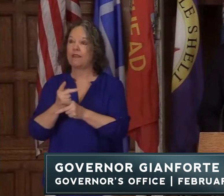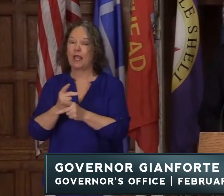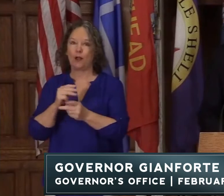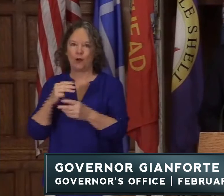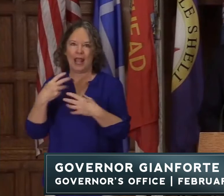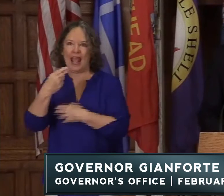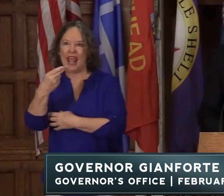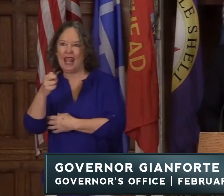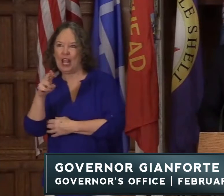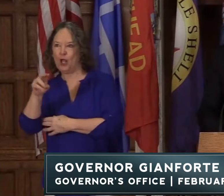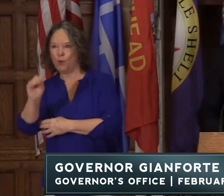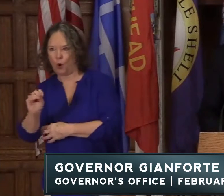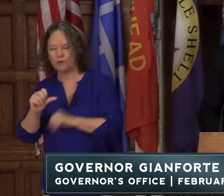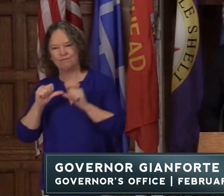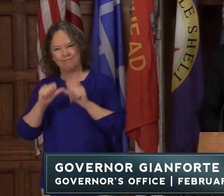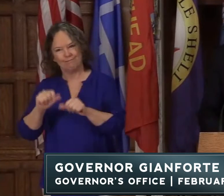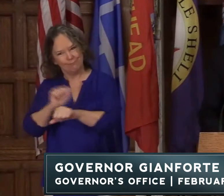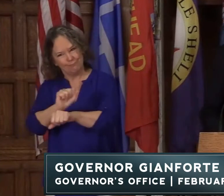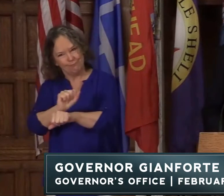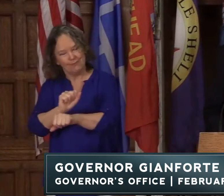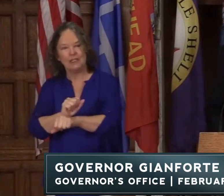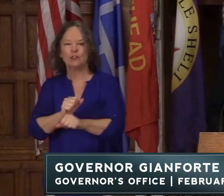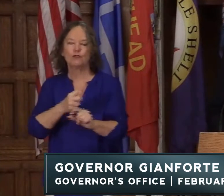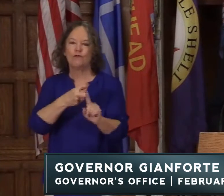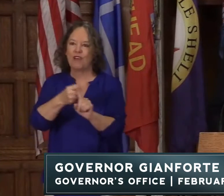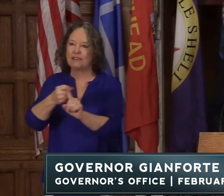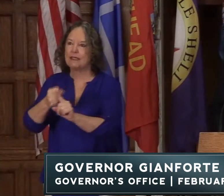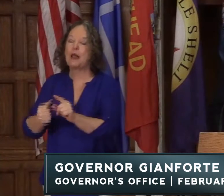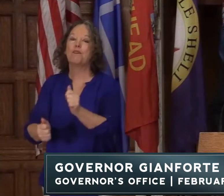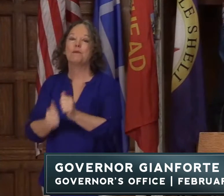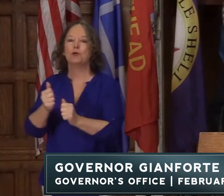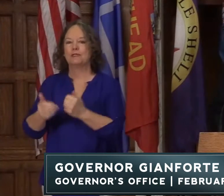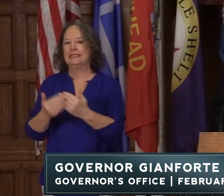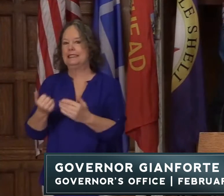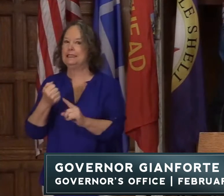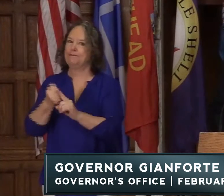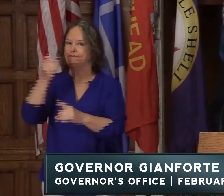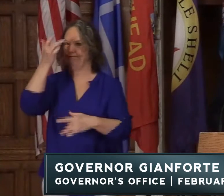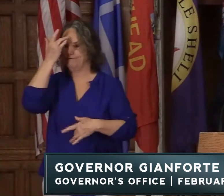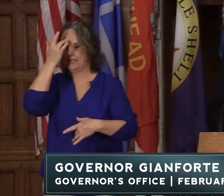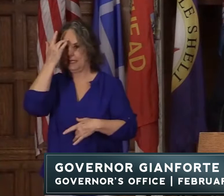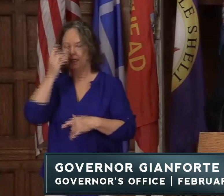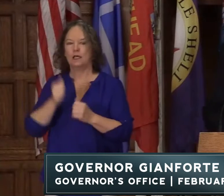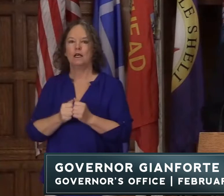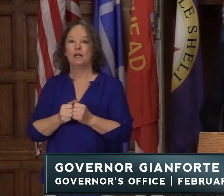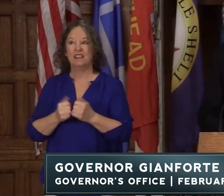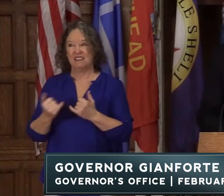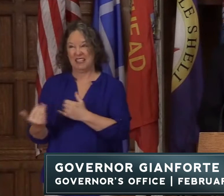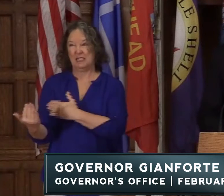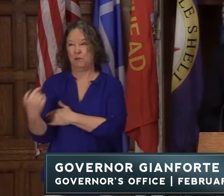heroes continue to make strides to vaccinate the most vulnerable amongst us. As of this morning,